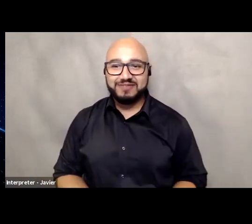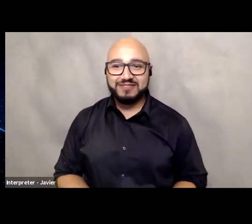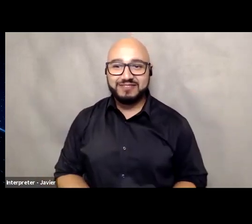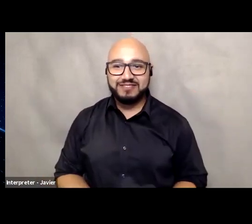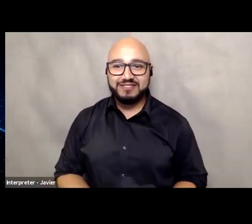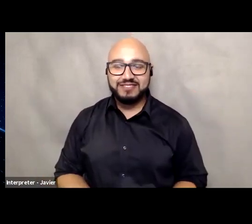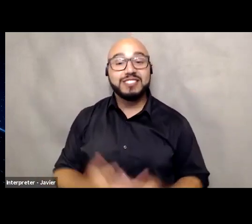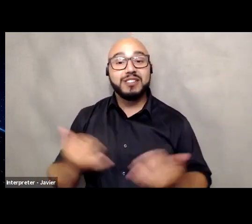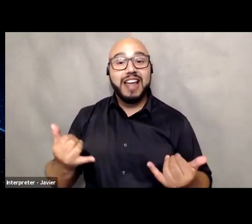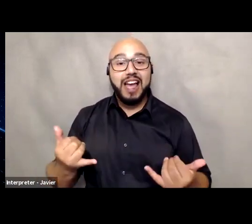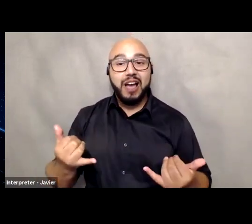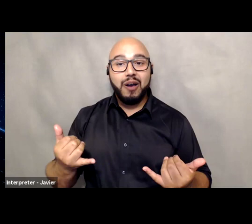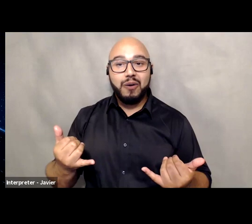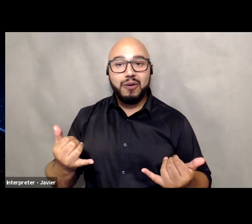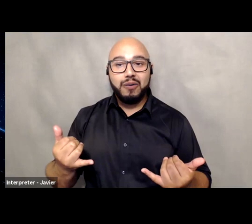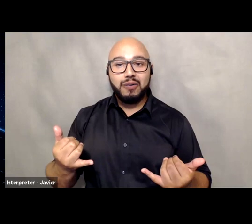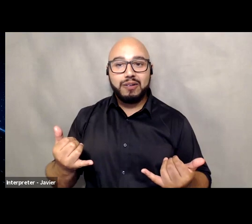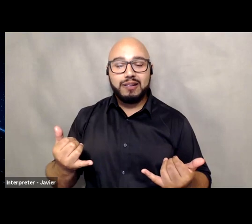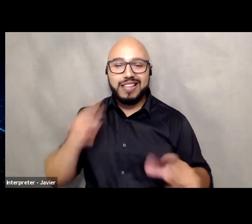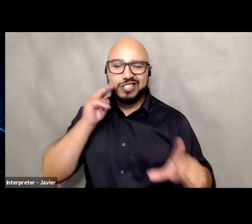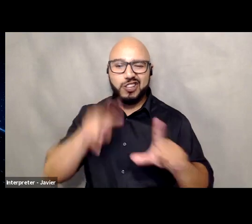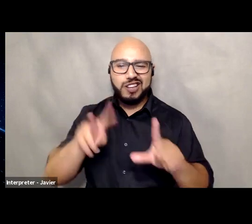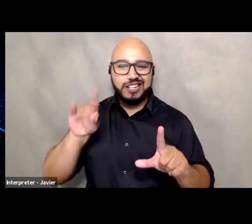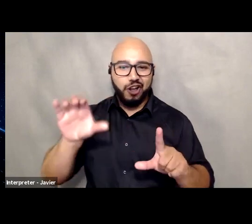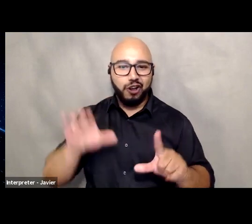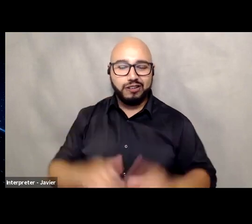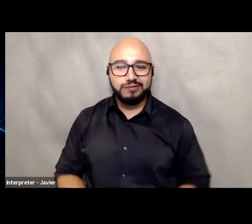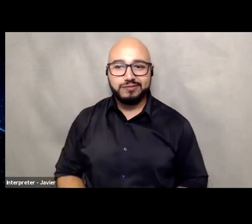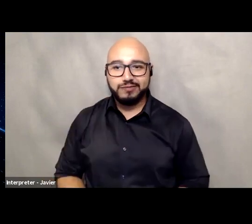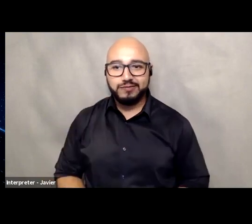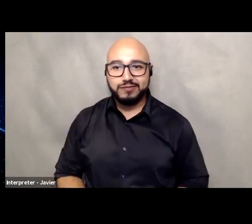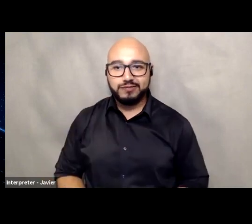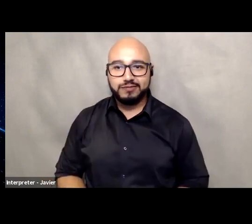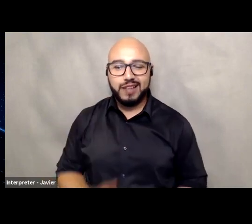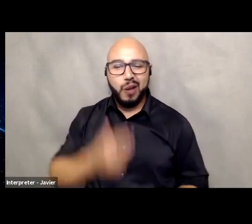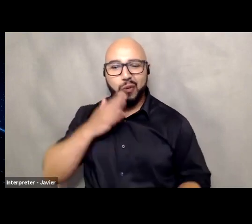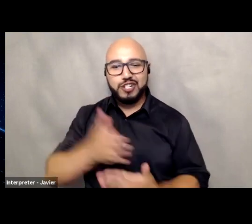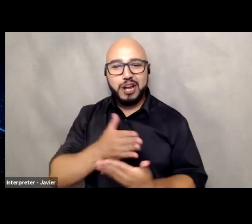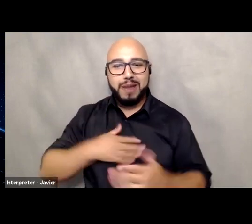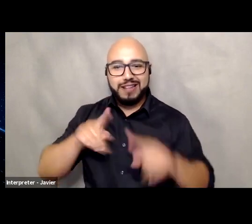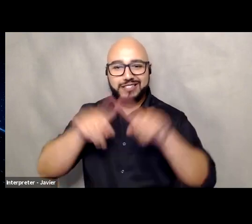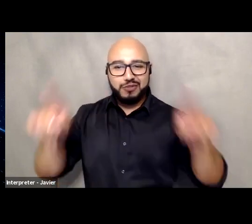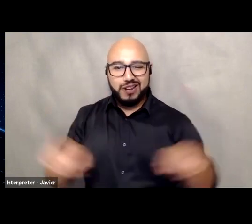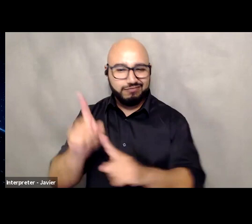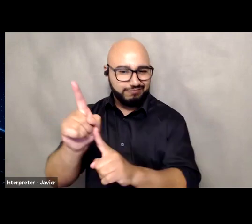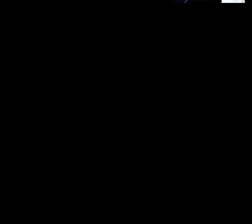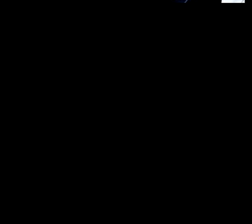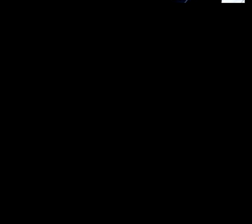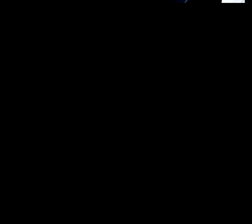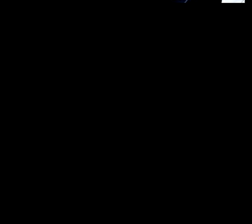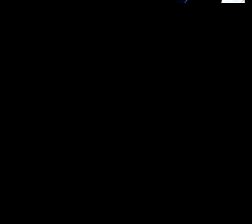Let's take a look at one of these documents. Let me share my screen one moment.